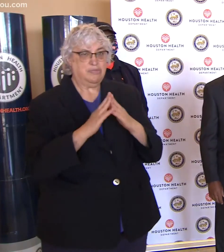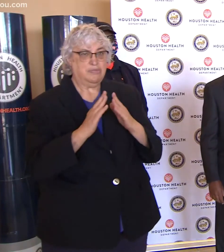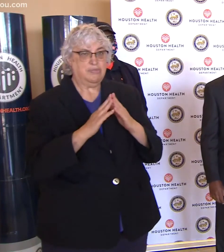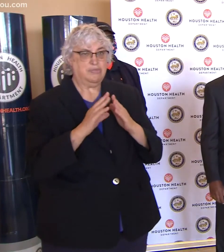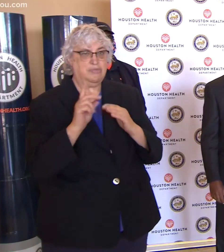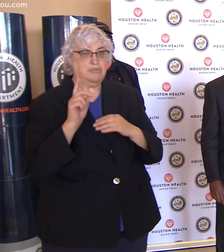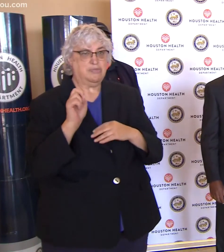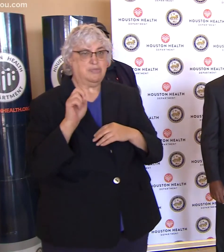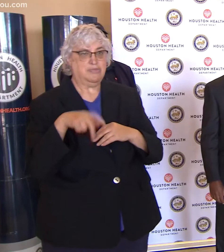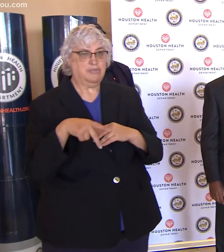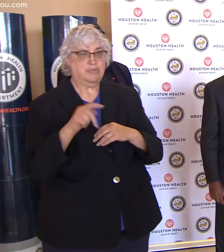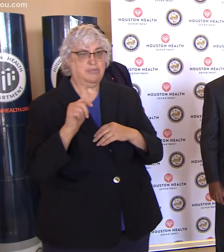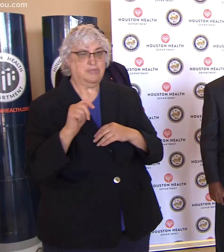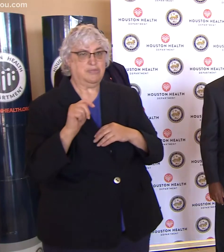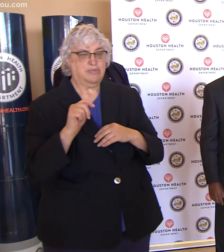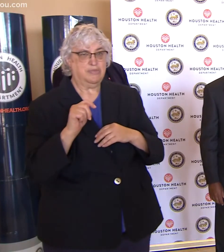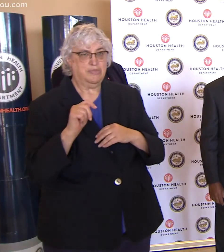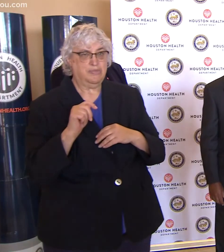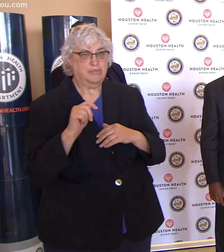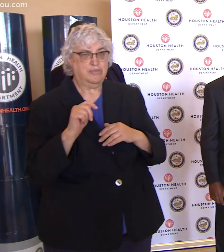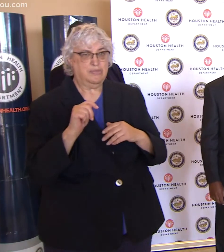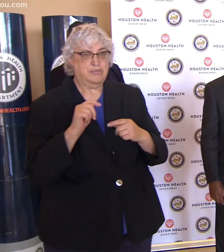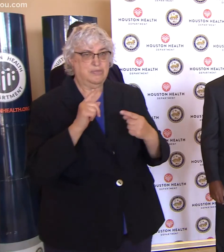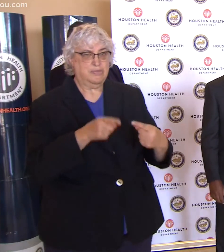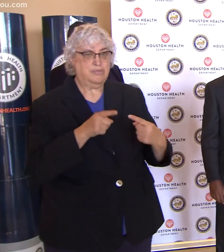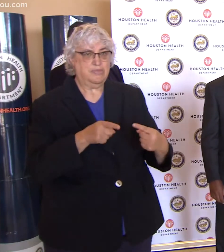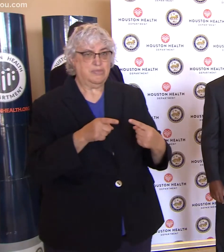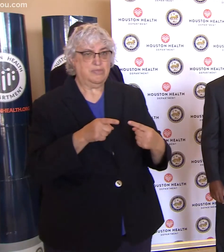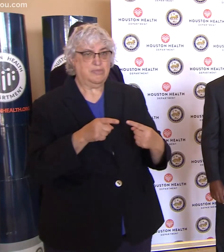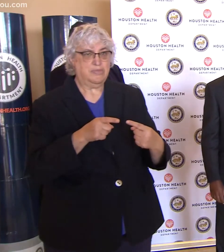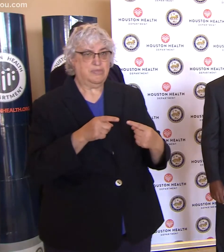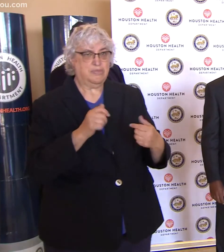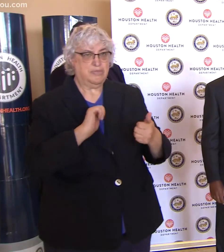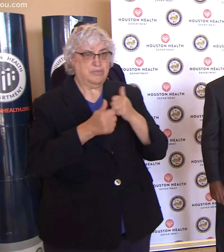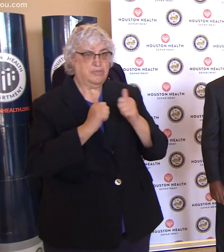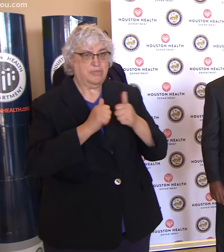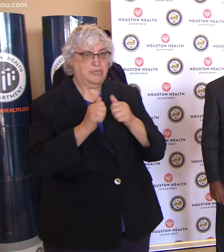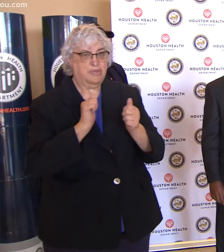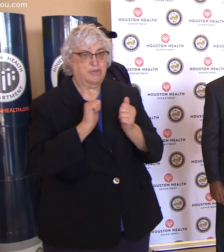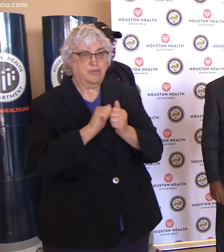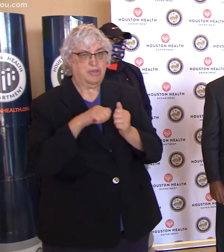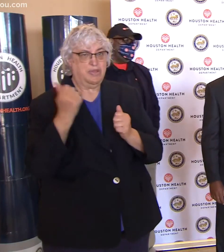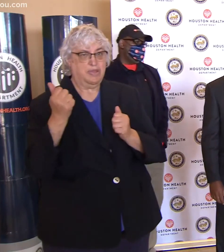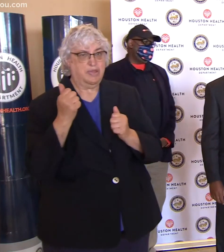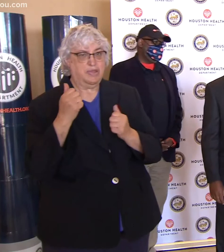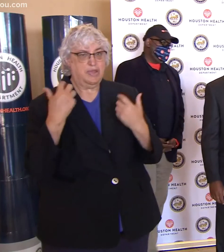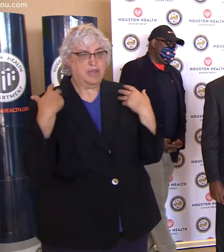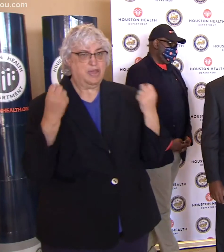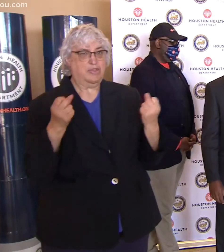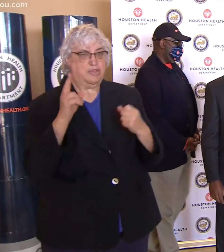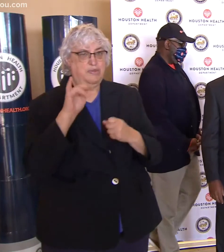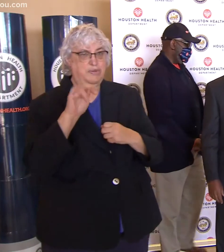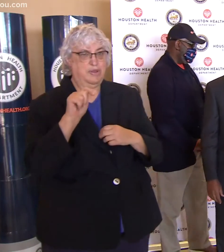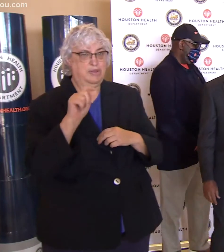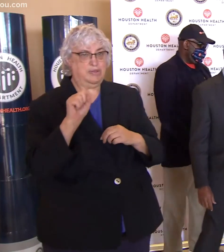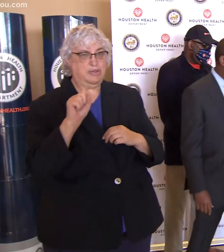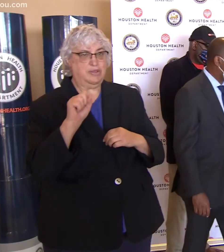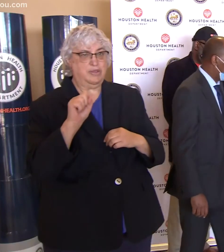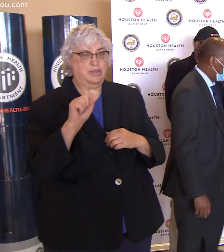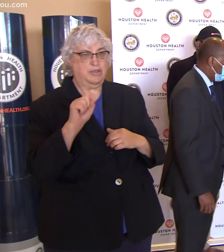department fighting, contesting, competing with the other health units that